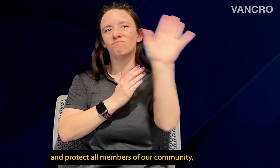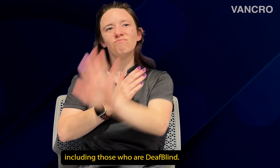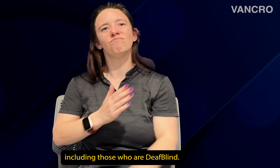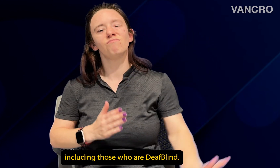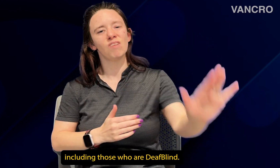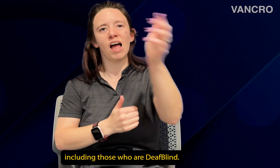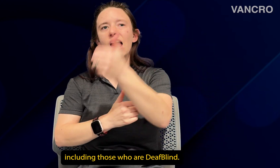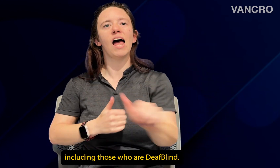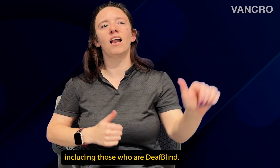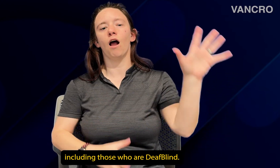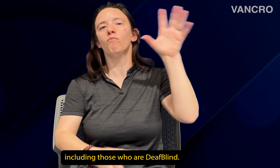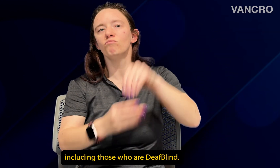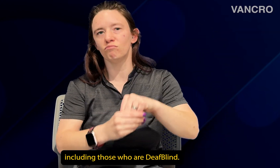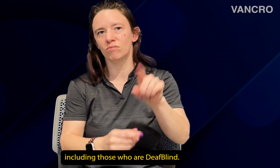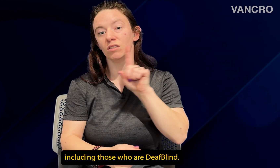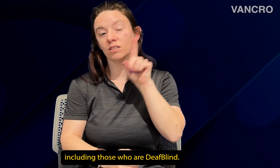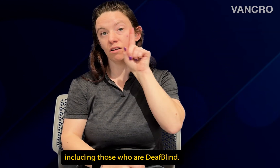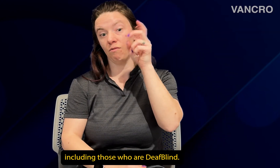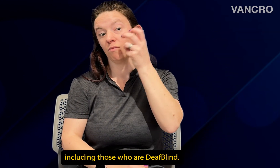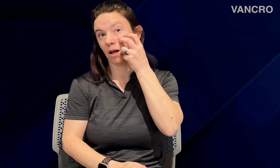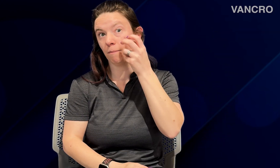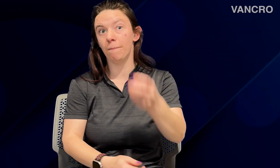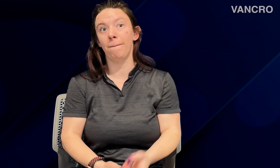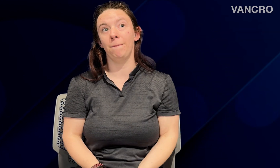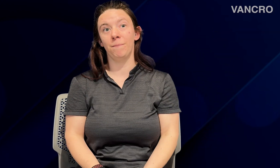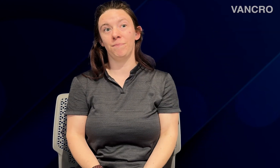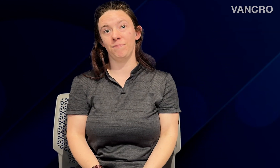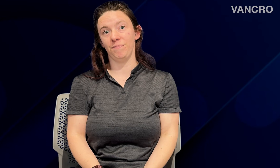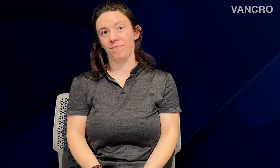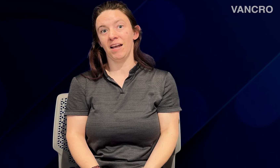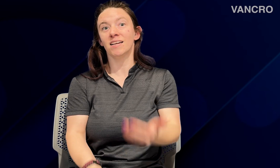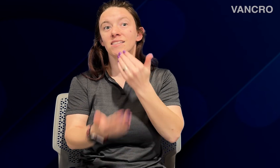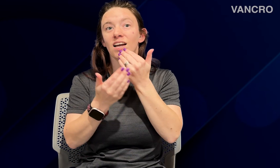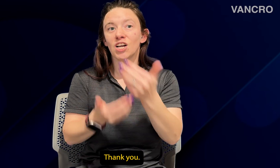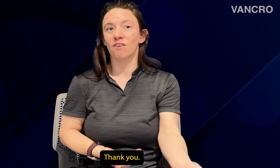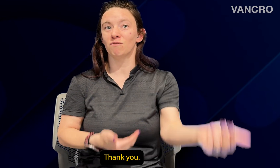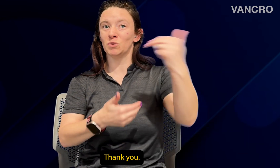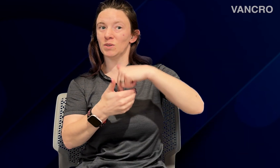including those who are deaf-blind. Thank you.